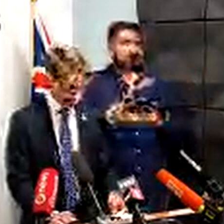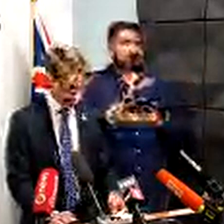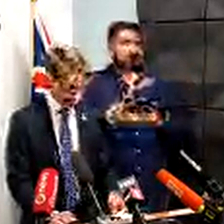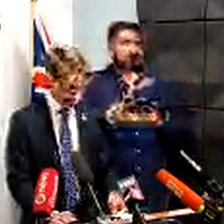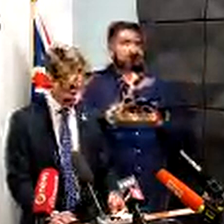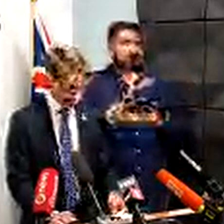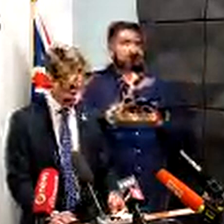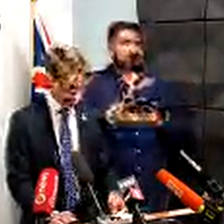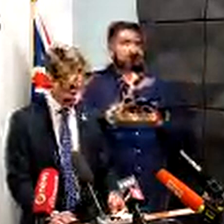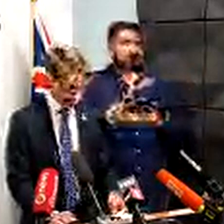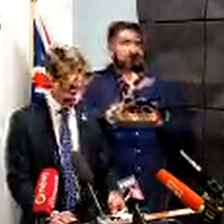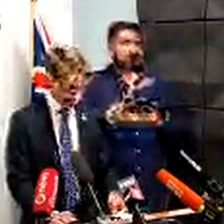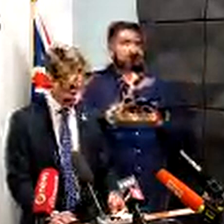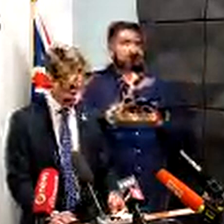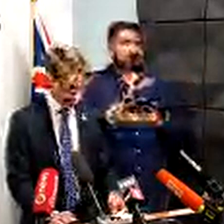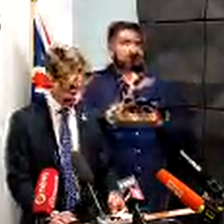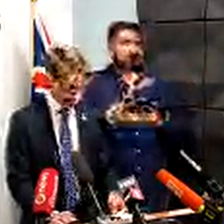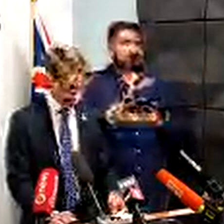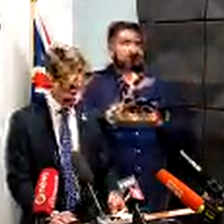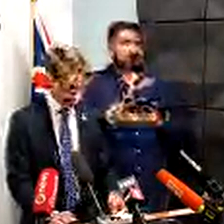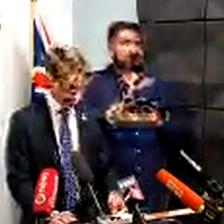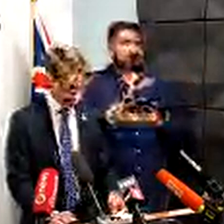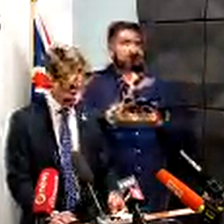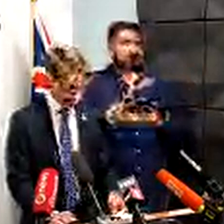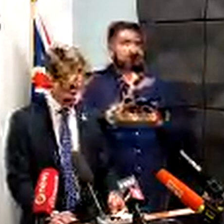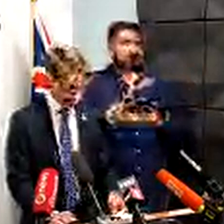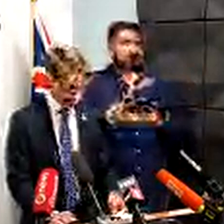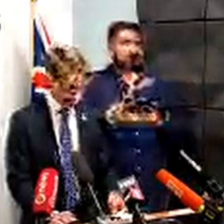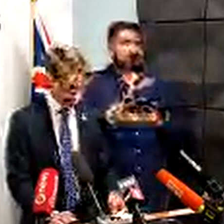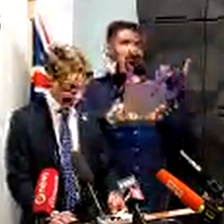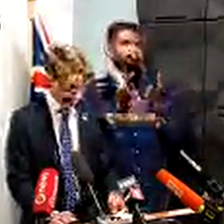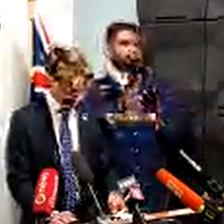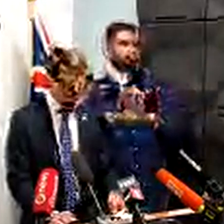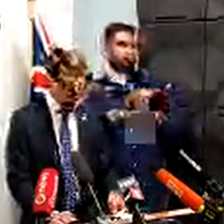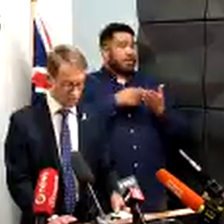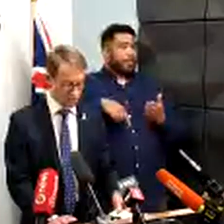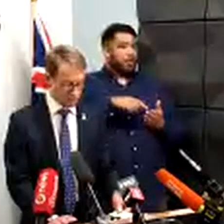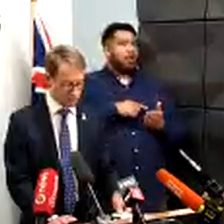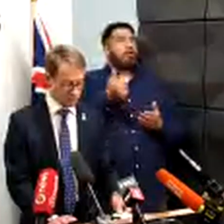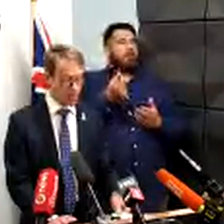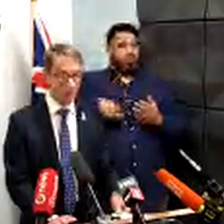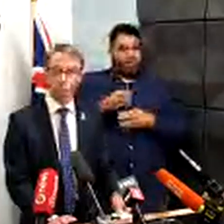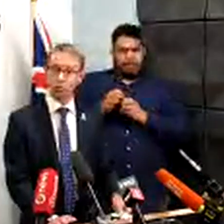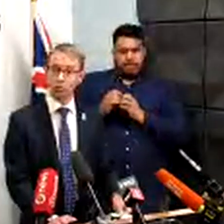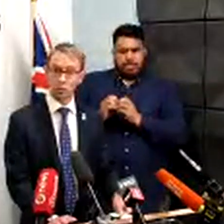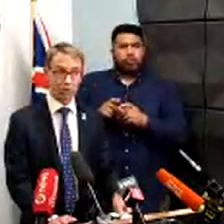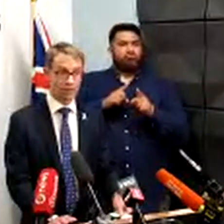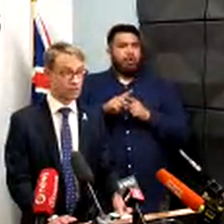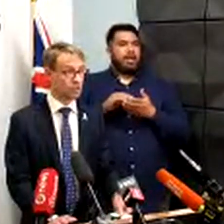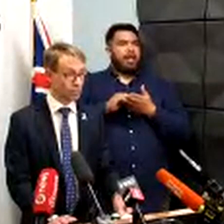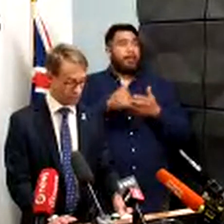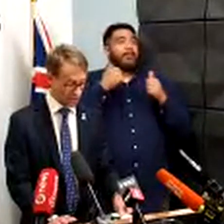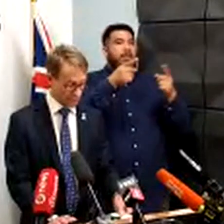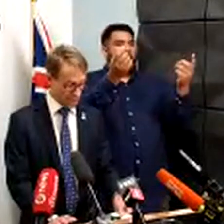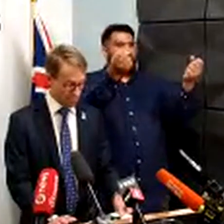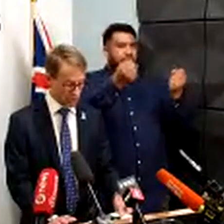and Australia to travel to New Zealand to assist. We are working rapidly to enable this to happen, and that will